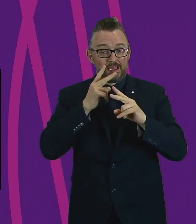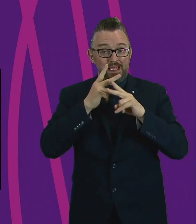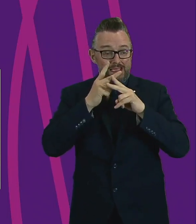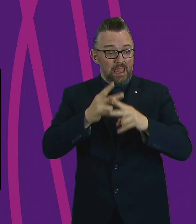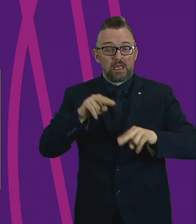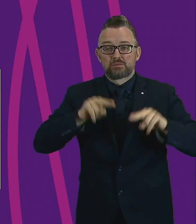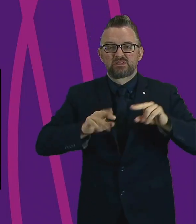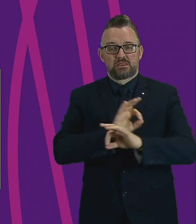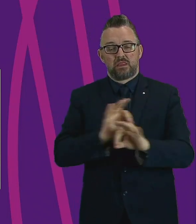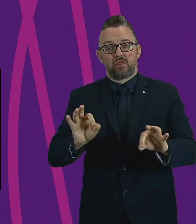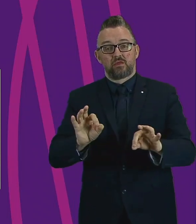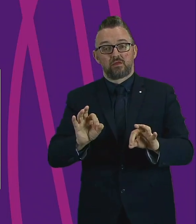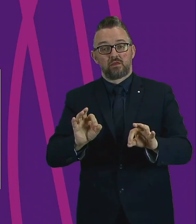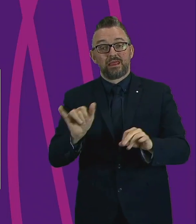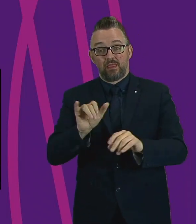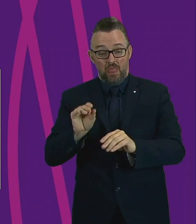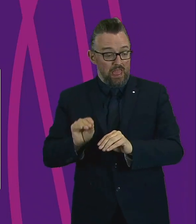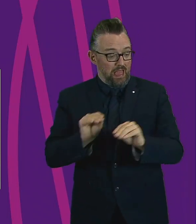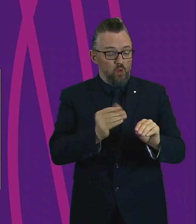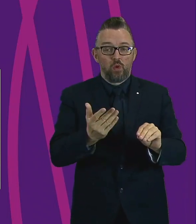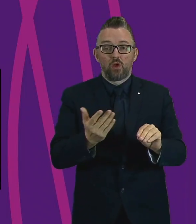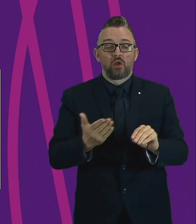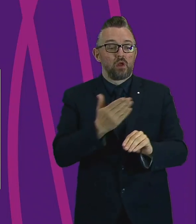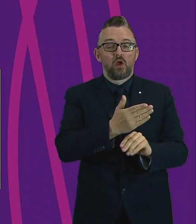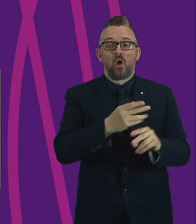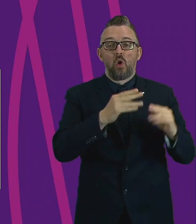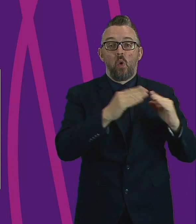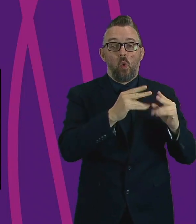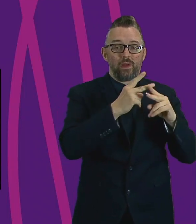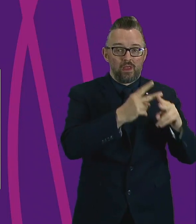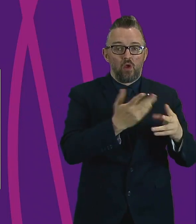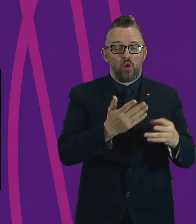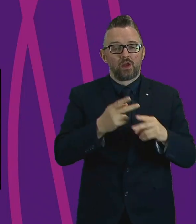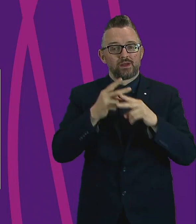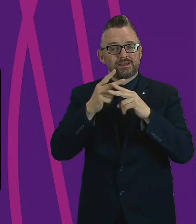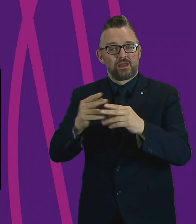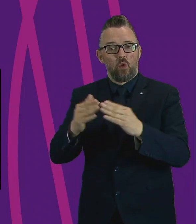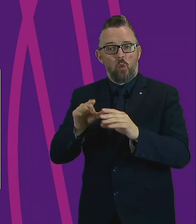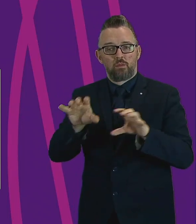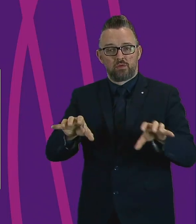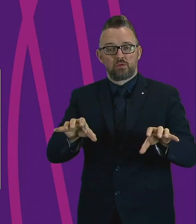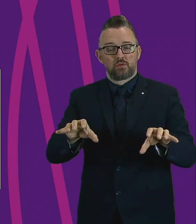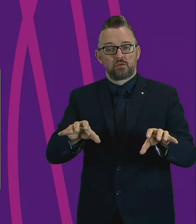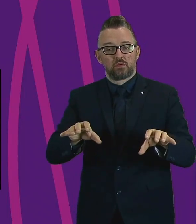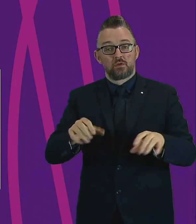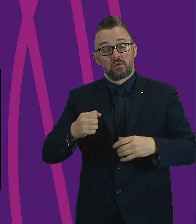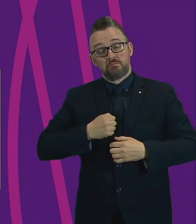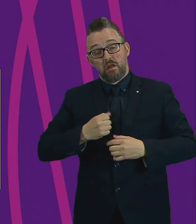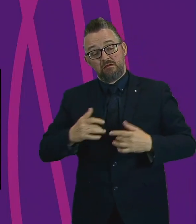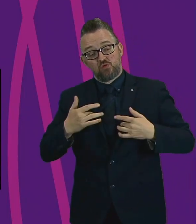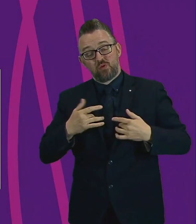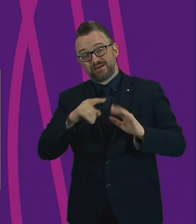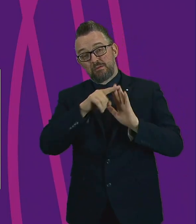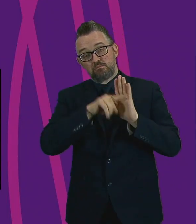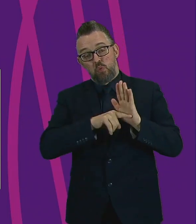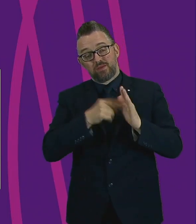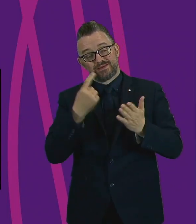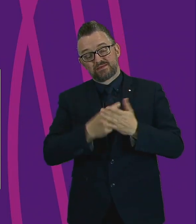either a care home or home care. A policy decision, in my view, that was a